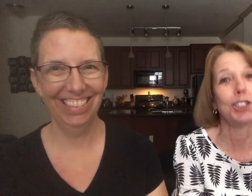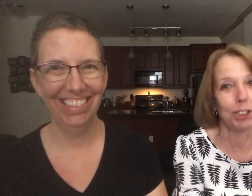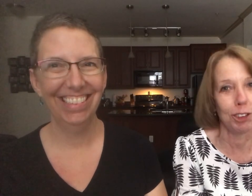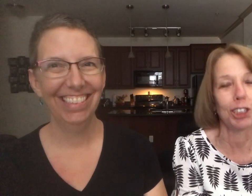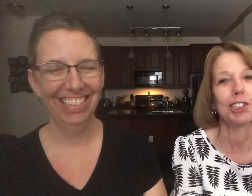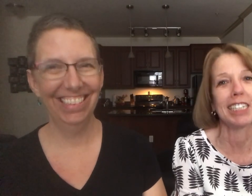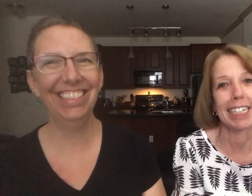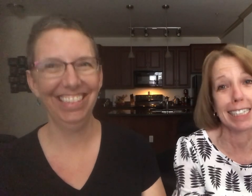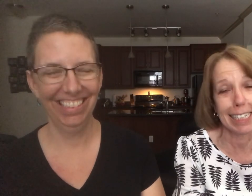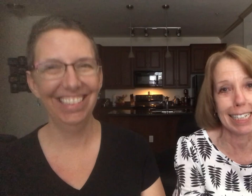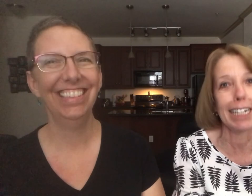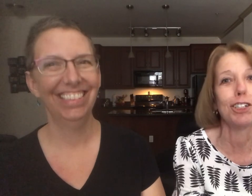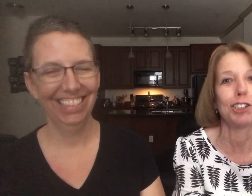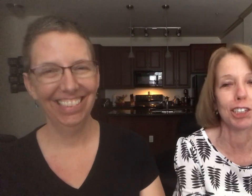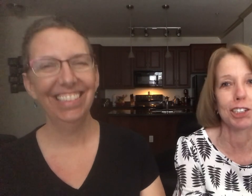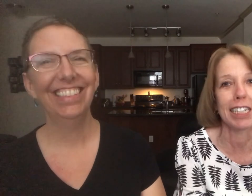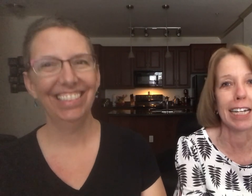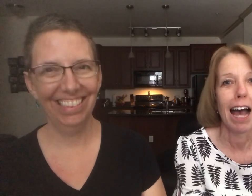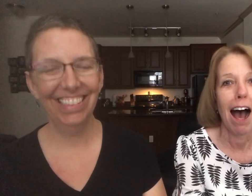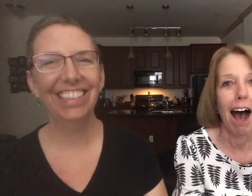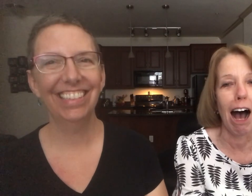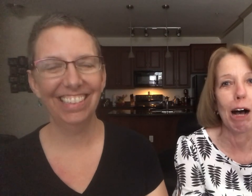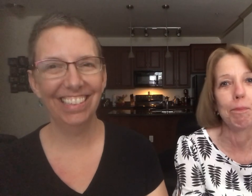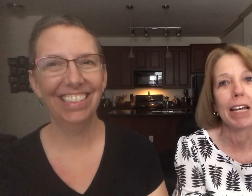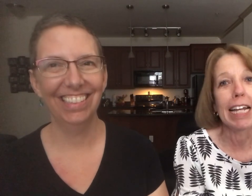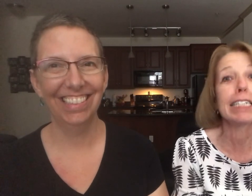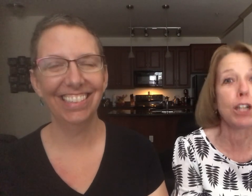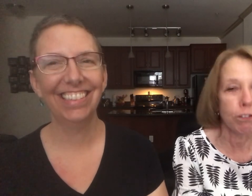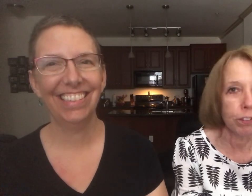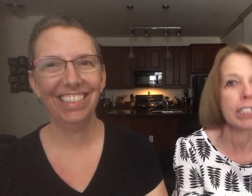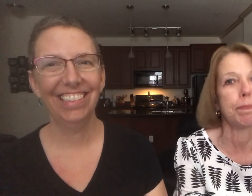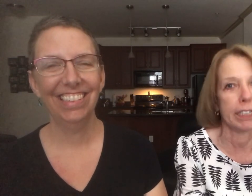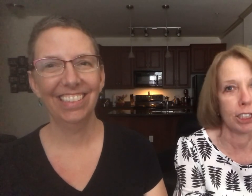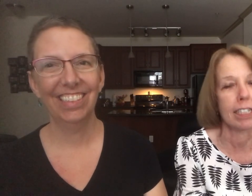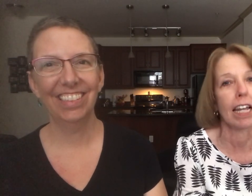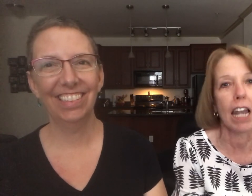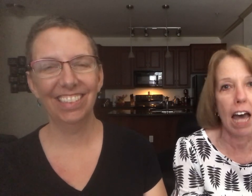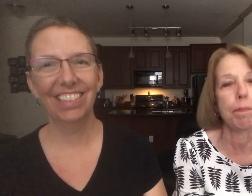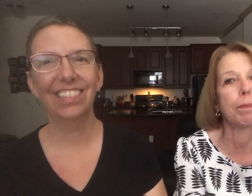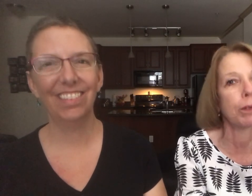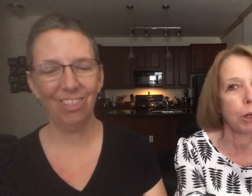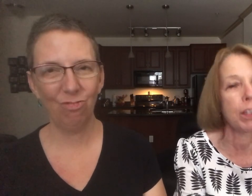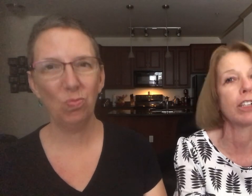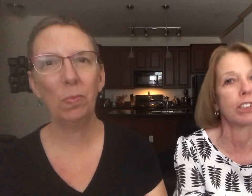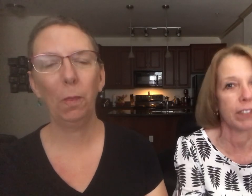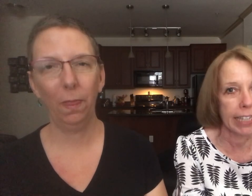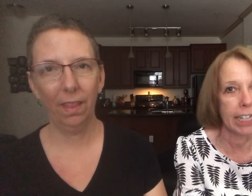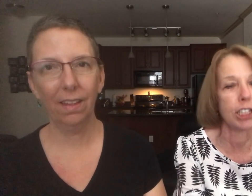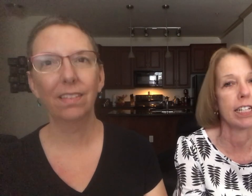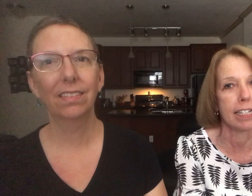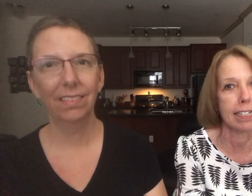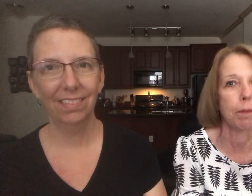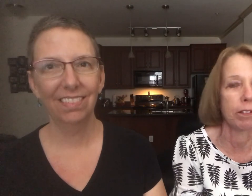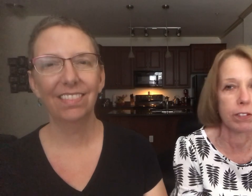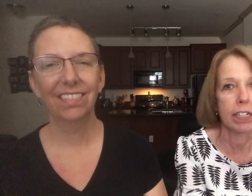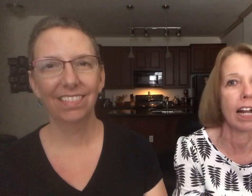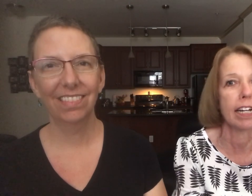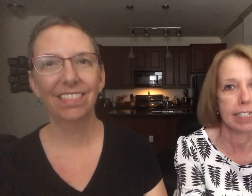New Jersey. It's the state of New Jersey. It's known for its beaches. A lot of people go there to vacation in the summer for the United